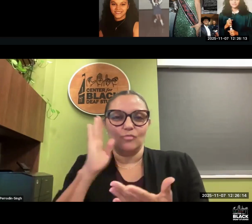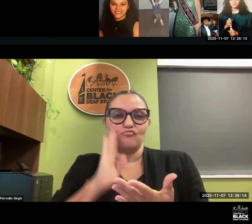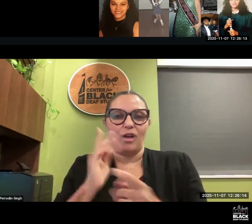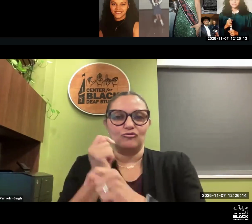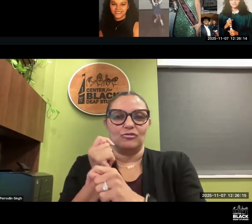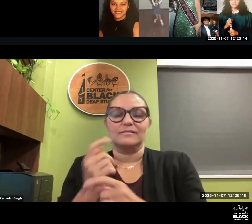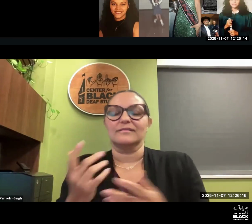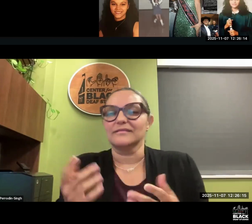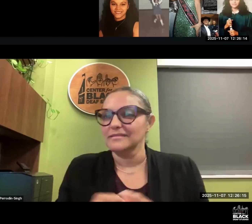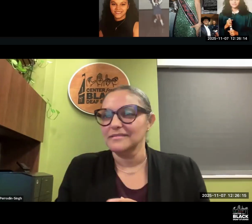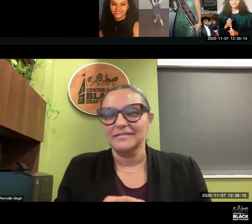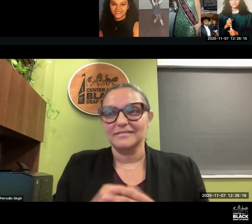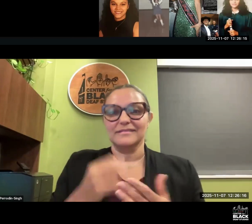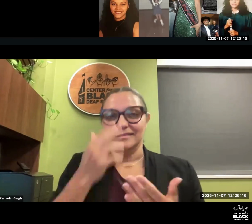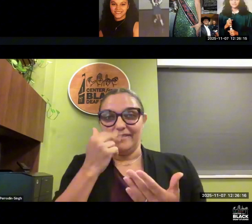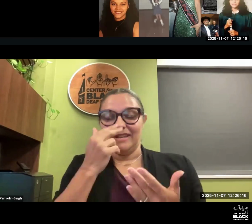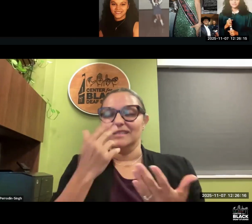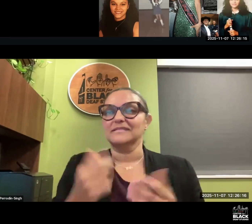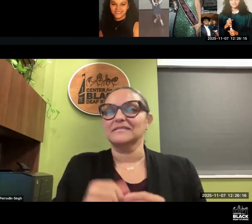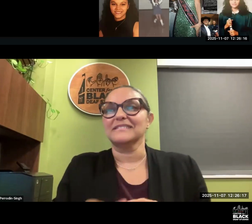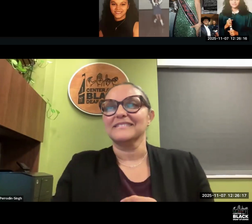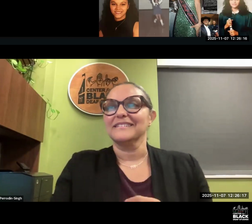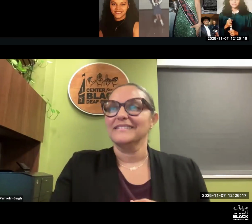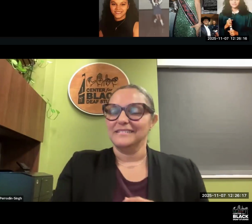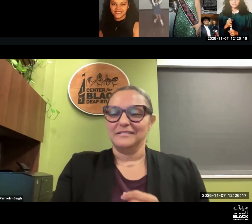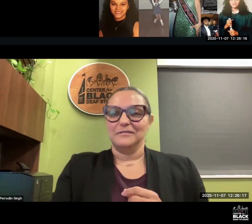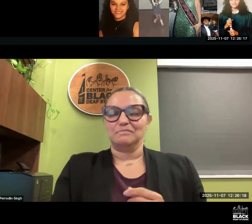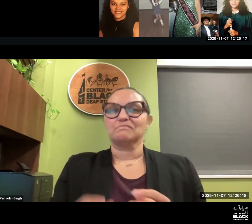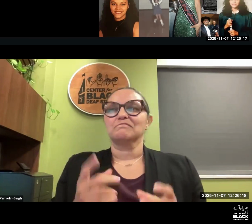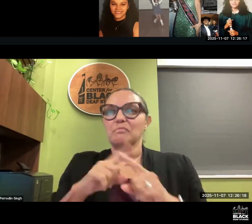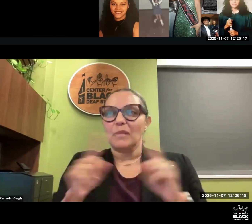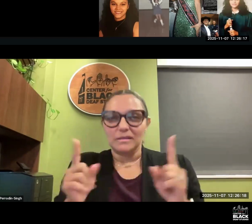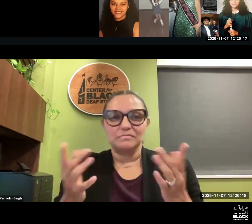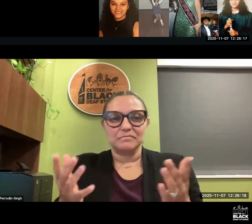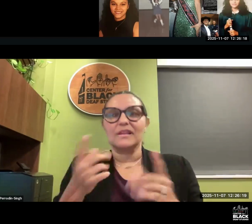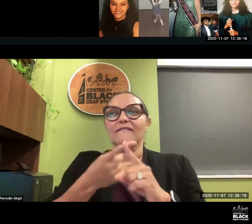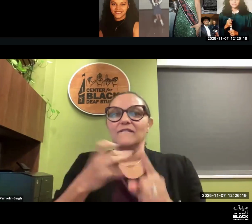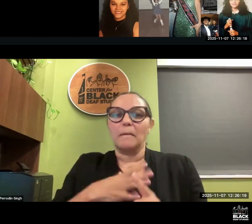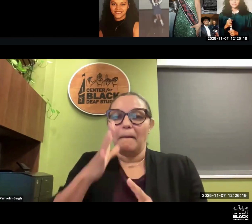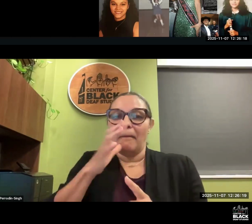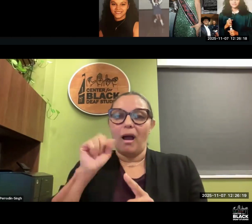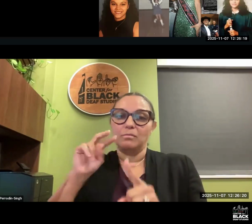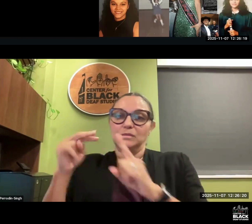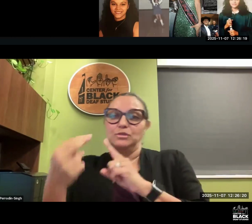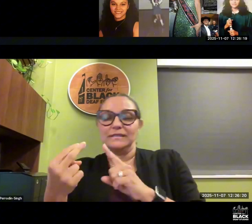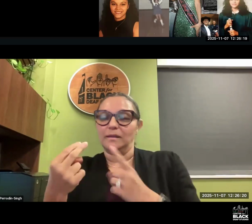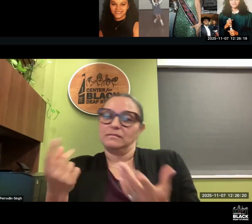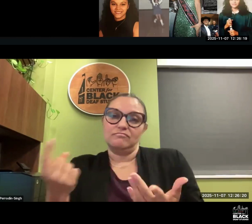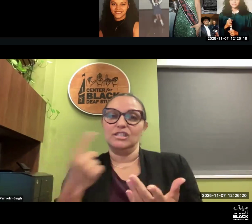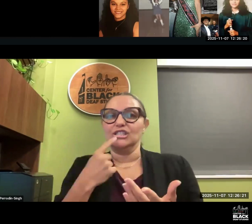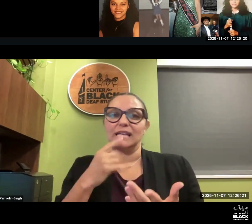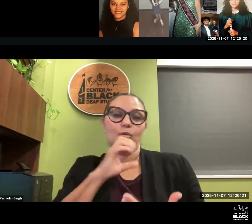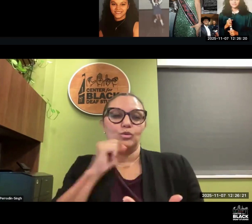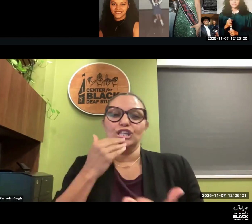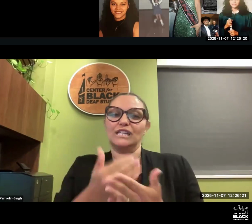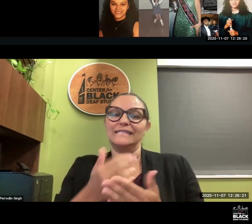actually was born en route to the hospital in my father's old brown truck. So a very unique story there, but in my